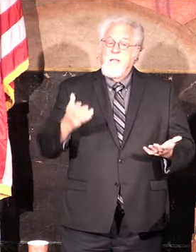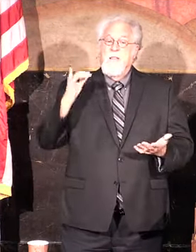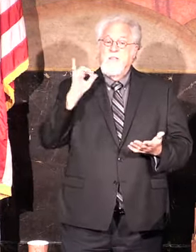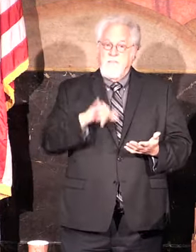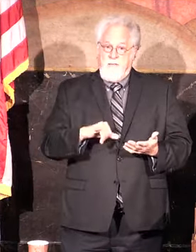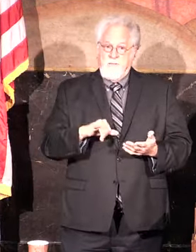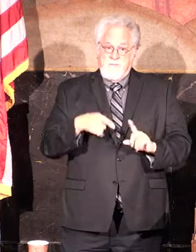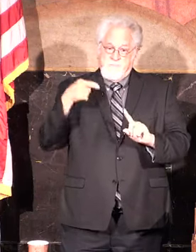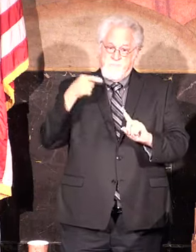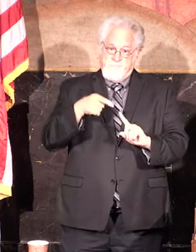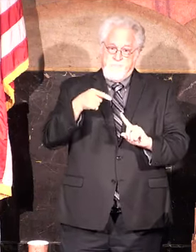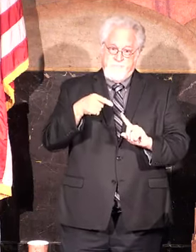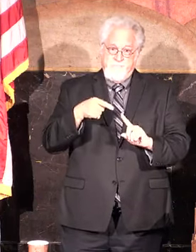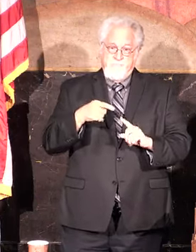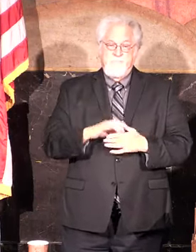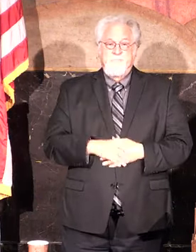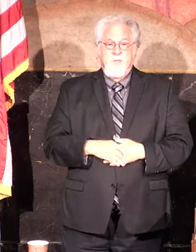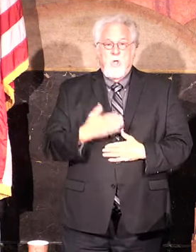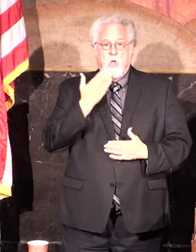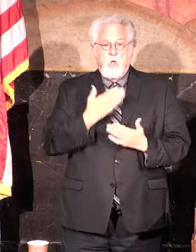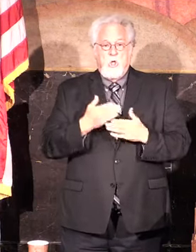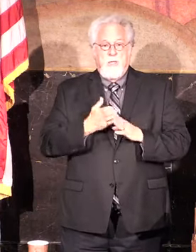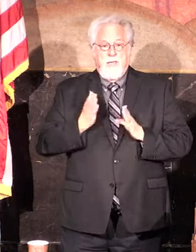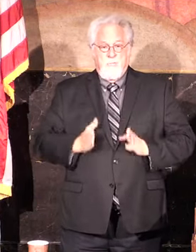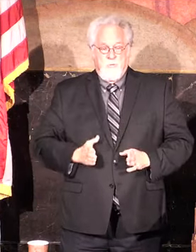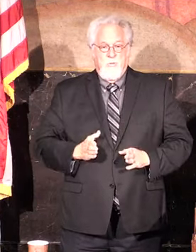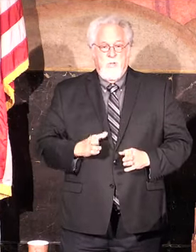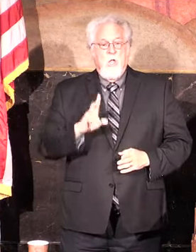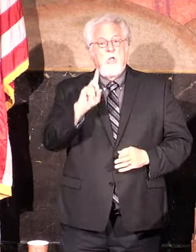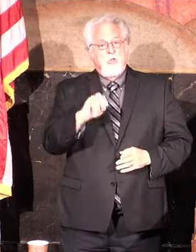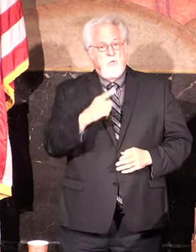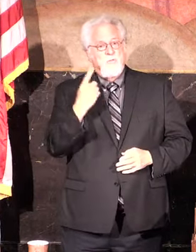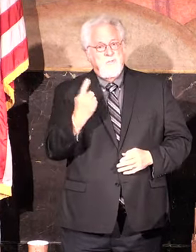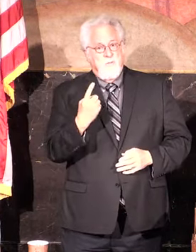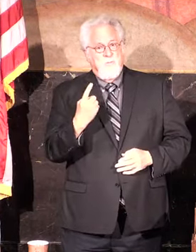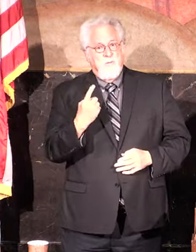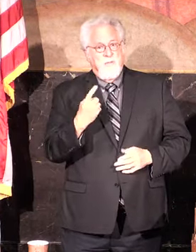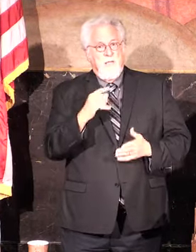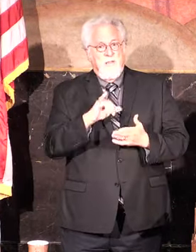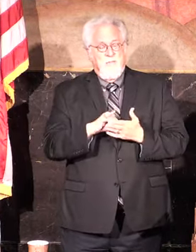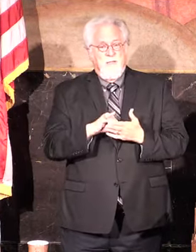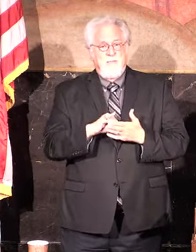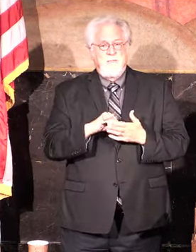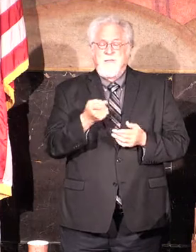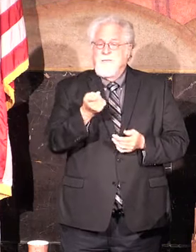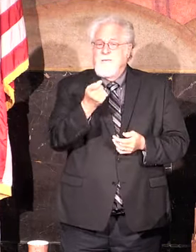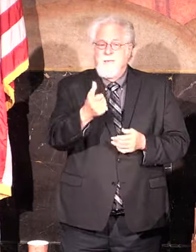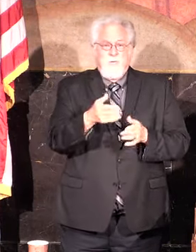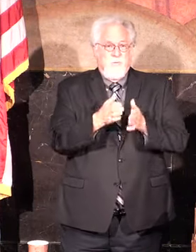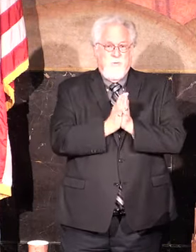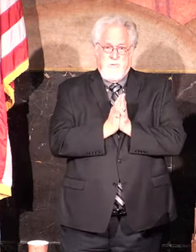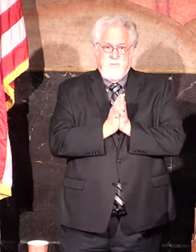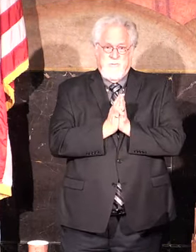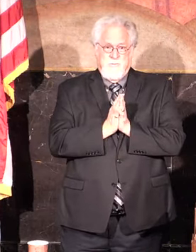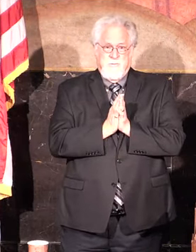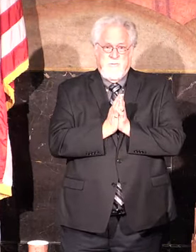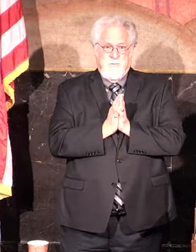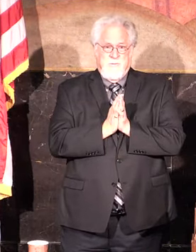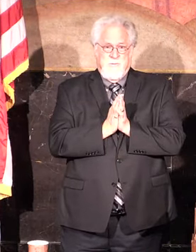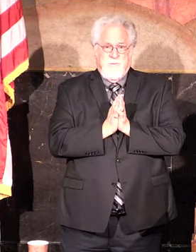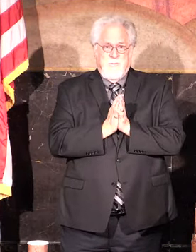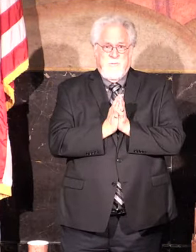the quintessential way to be a good neighbor, is to just do something that is a modest request of